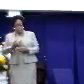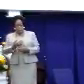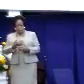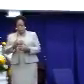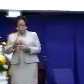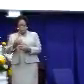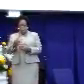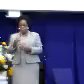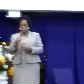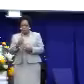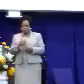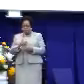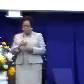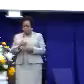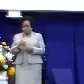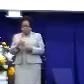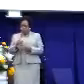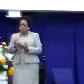morning,